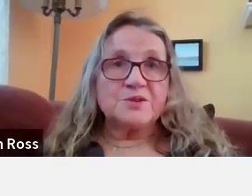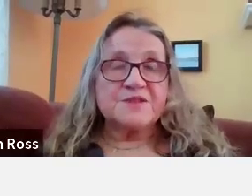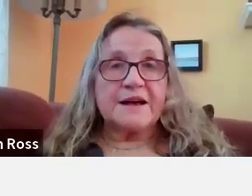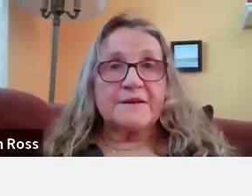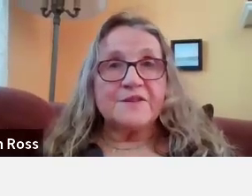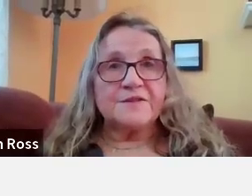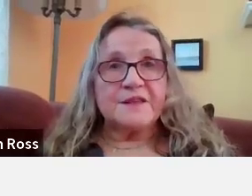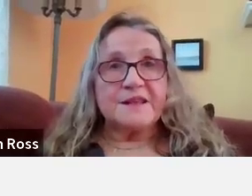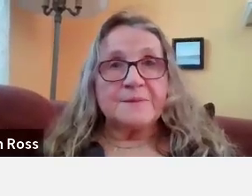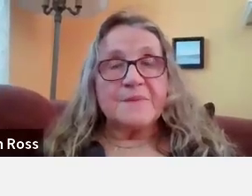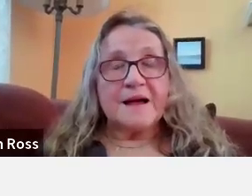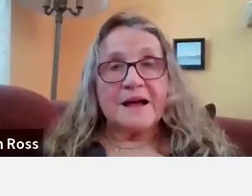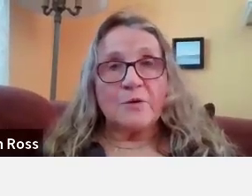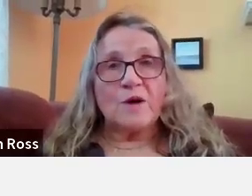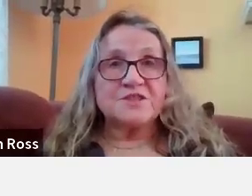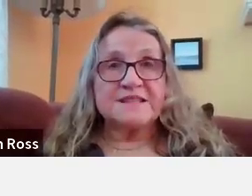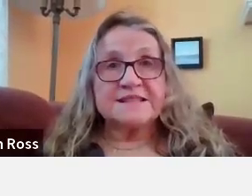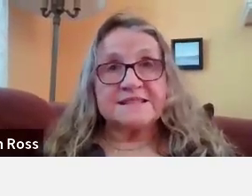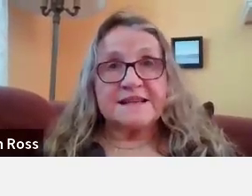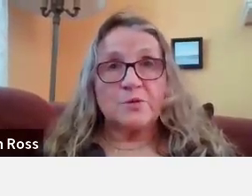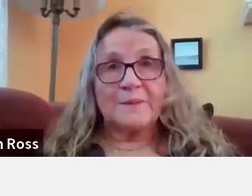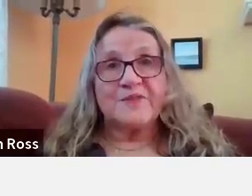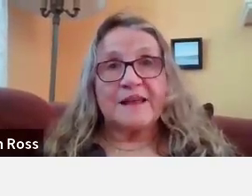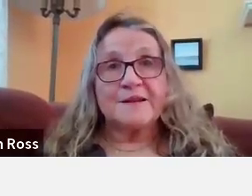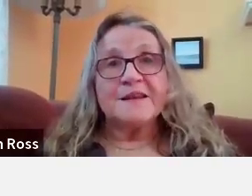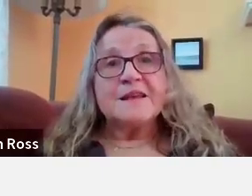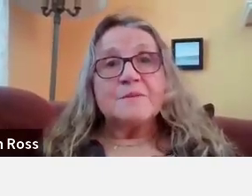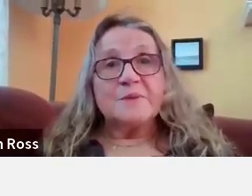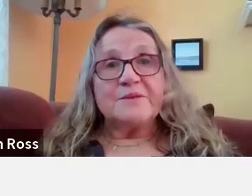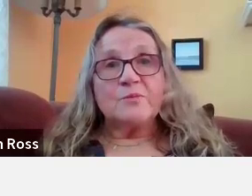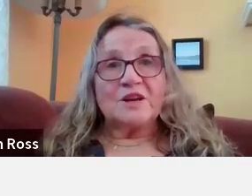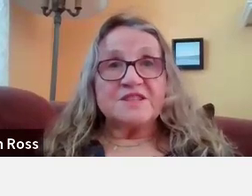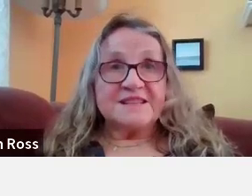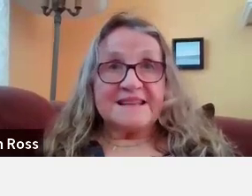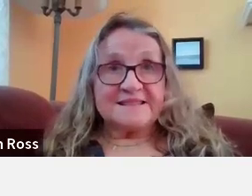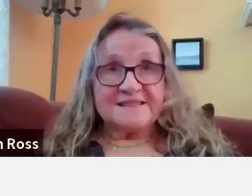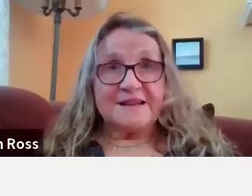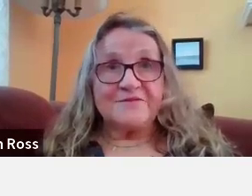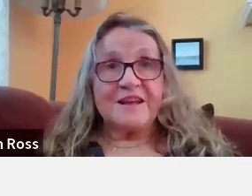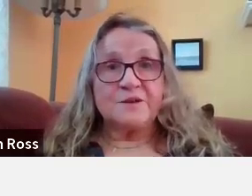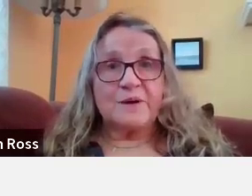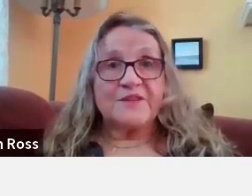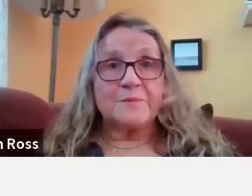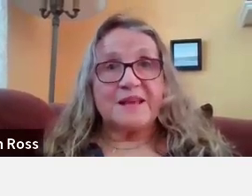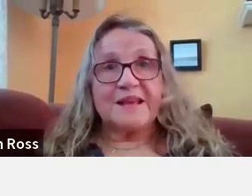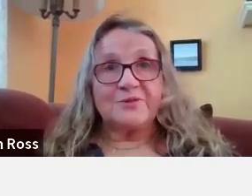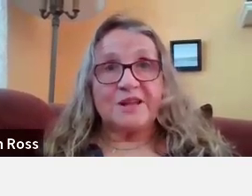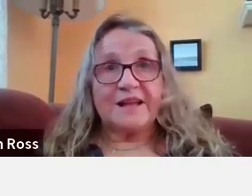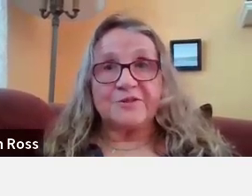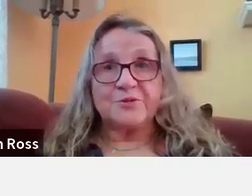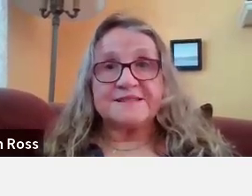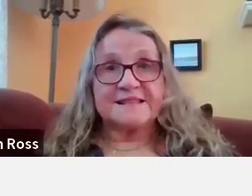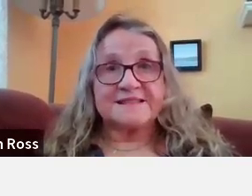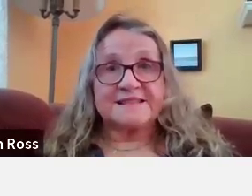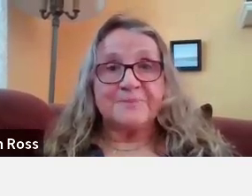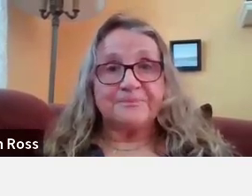founding members of the Washington State website, Washington State funded website, Behavioral